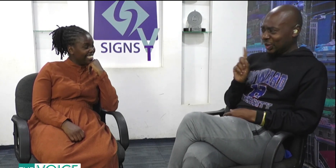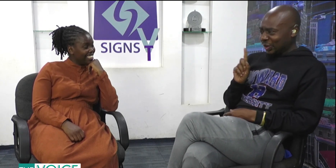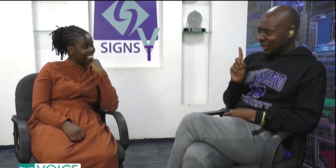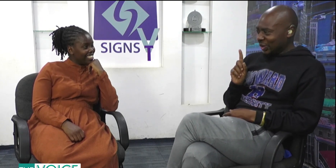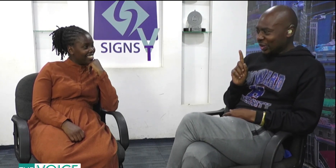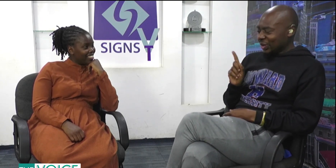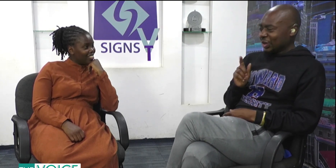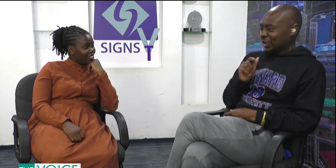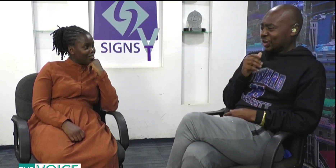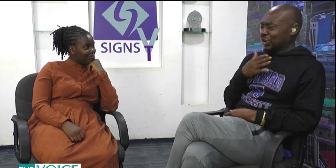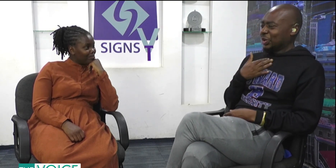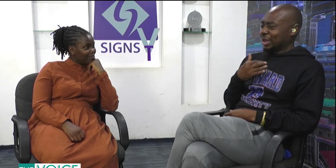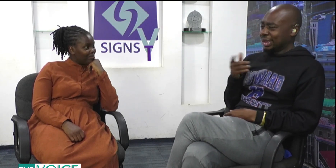But I was skeptical.